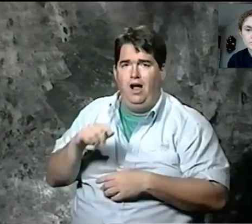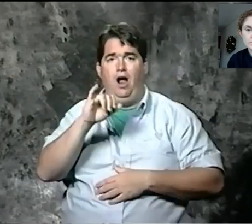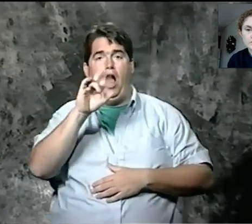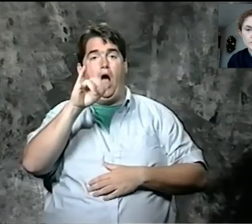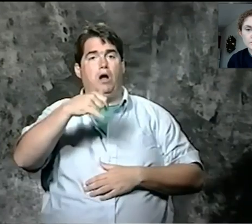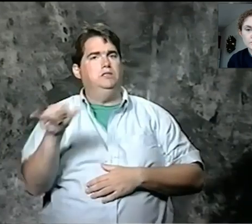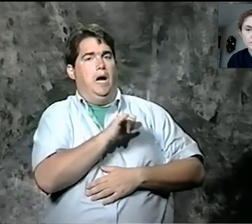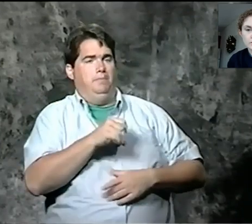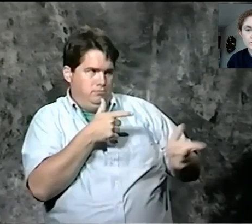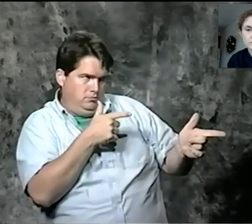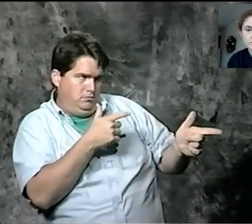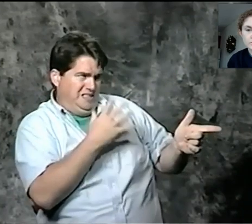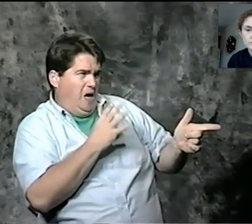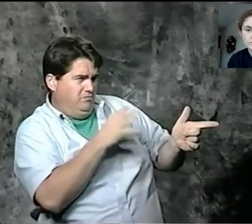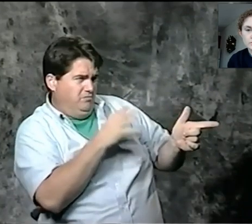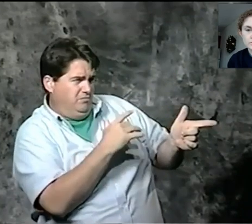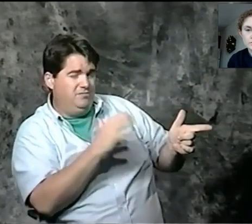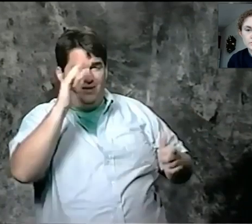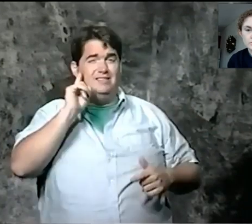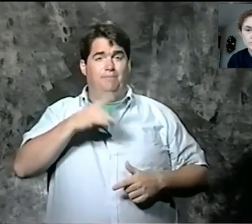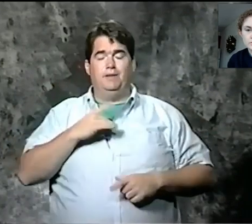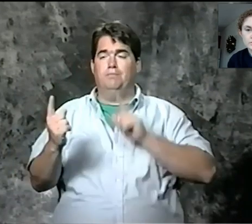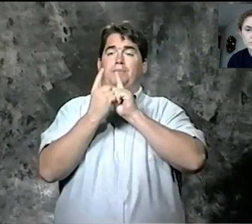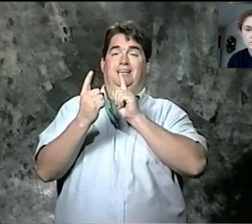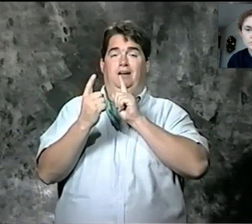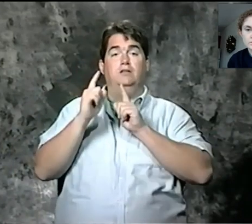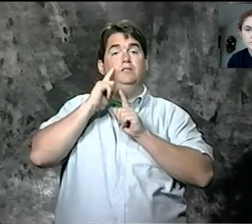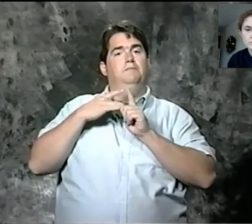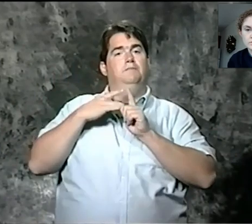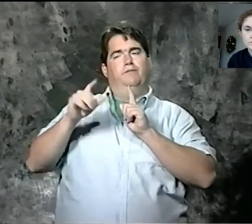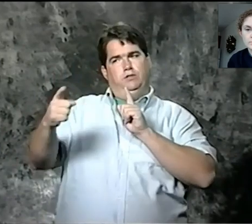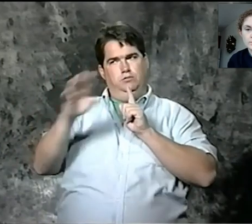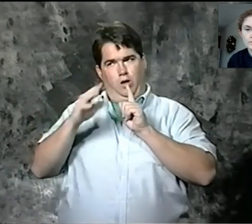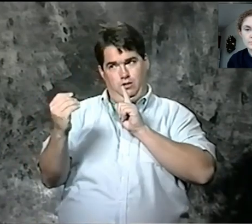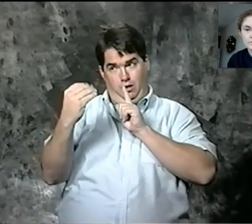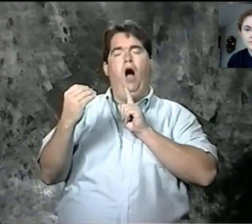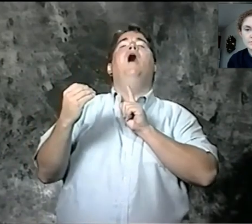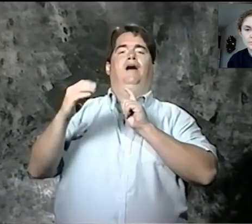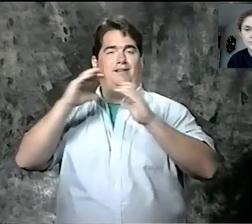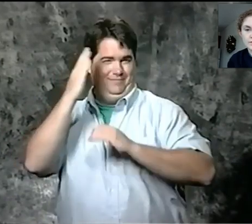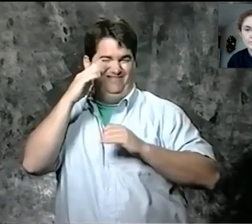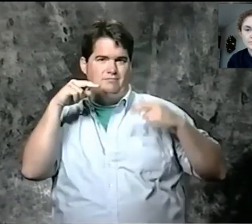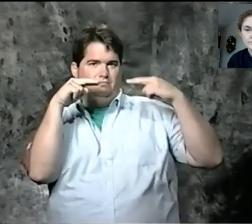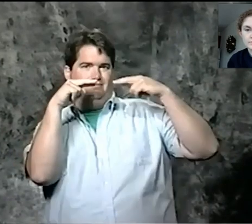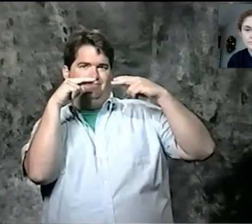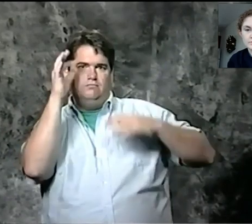Come on, talk. But they realize they're both deaf.